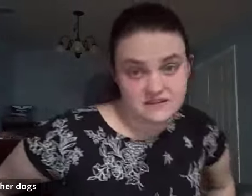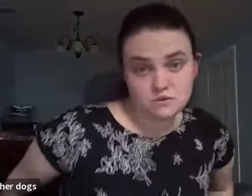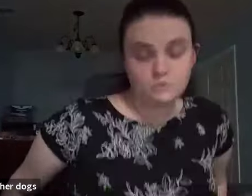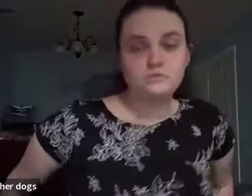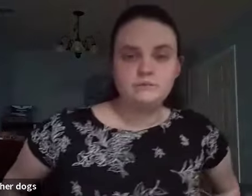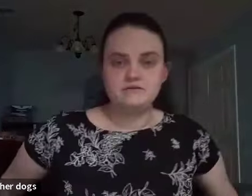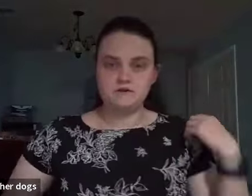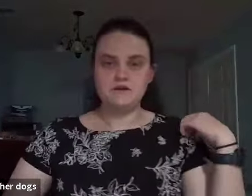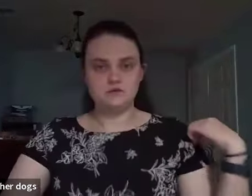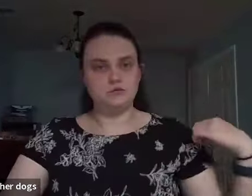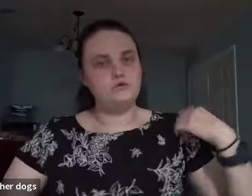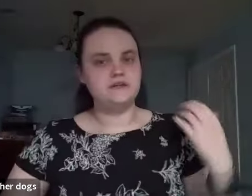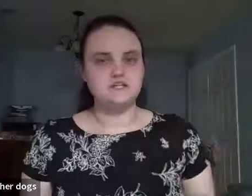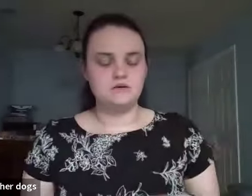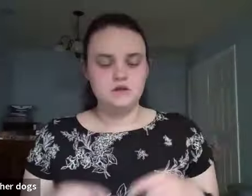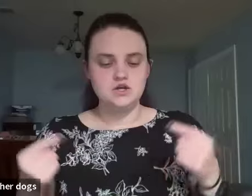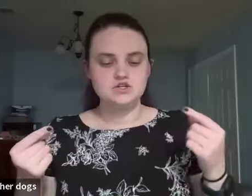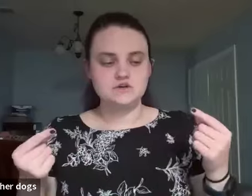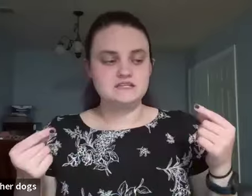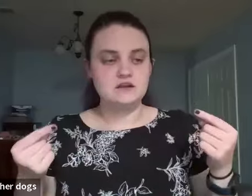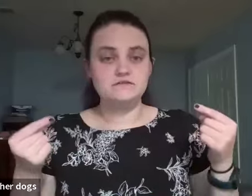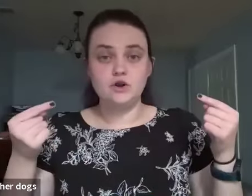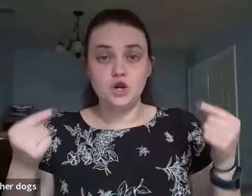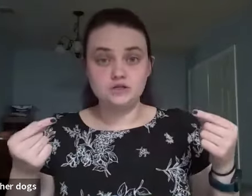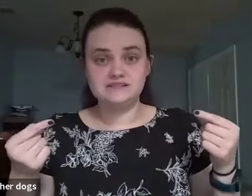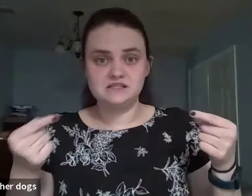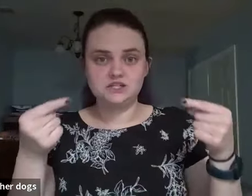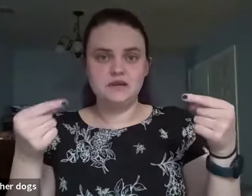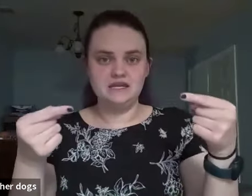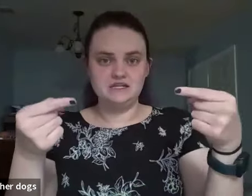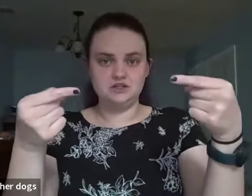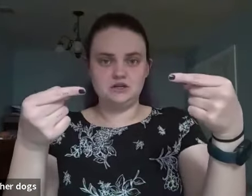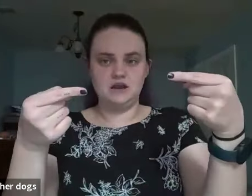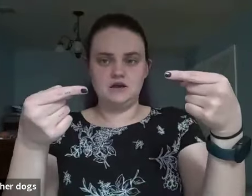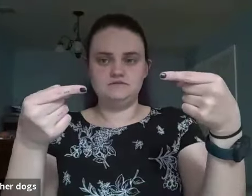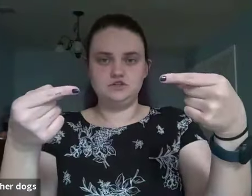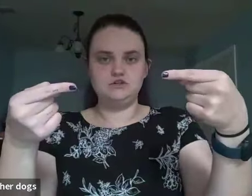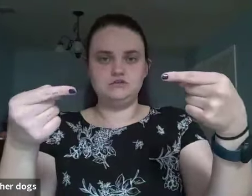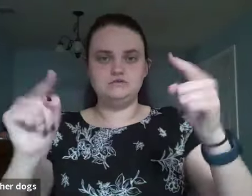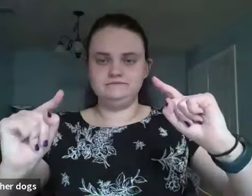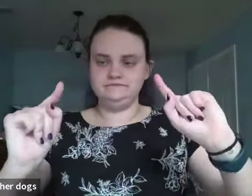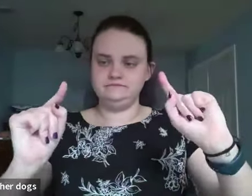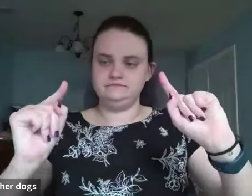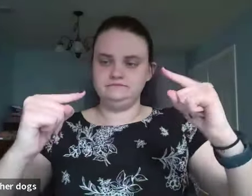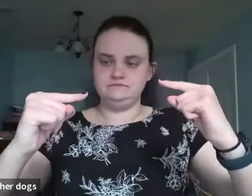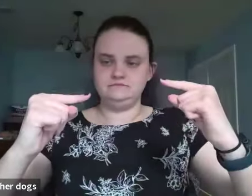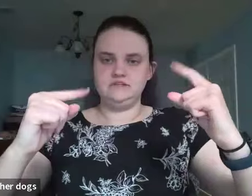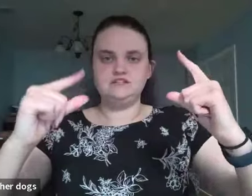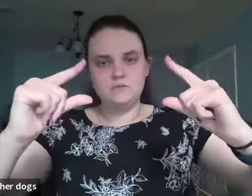think this would be a very valuable thing to know. So the sign for hurt/pain is you're going to have two,